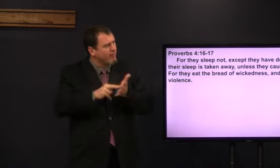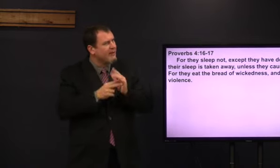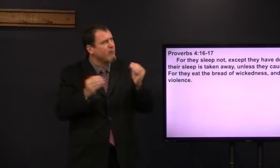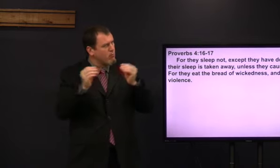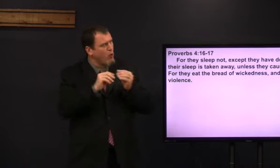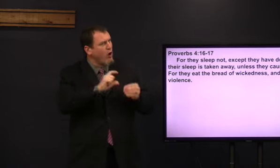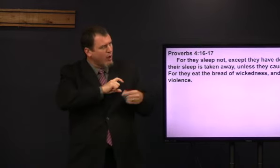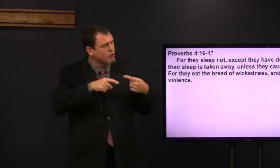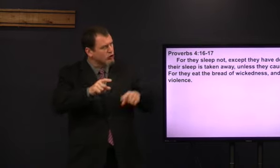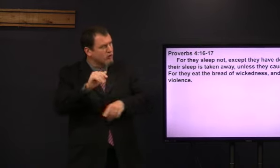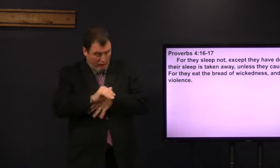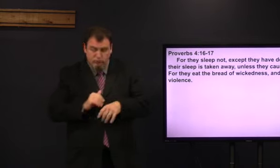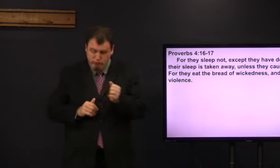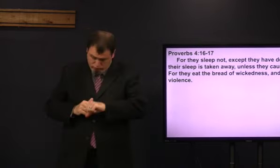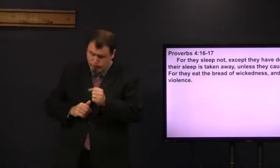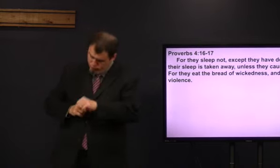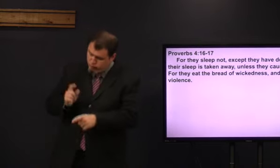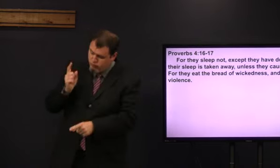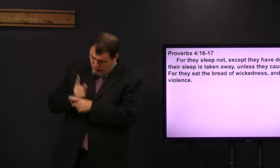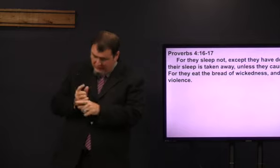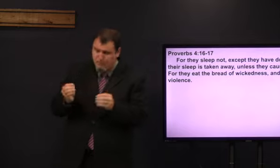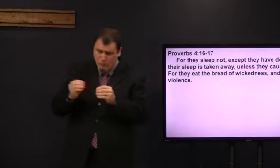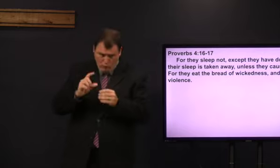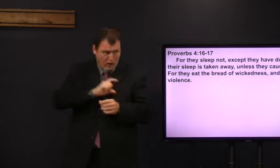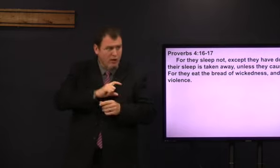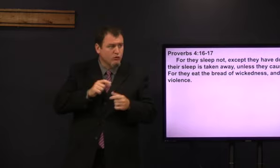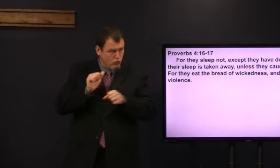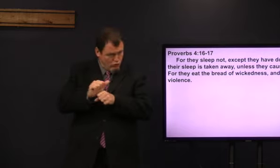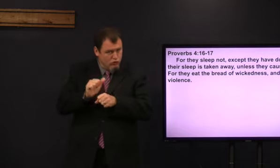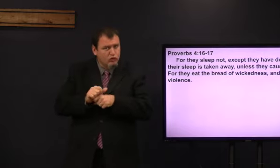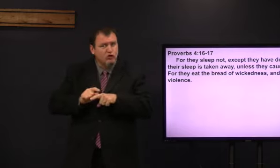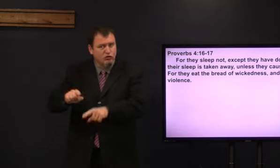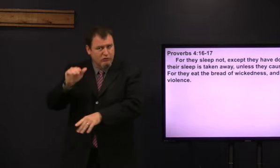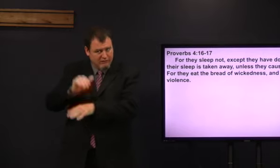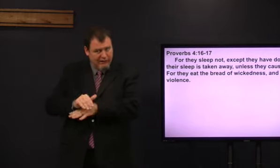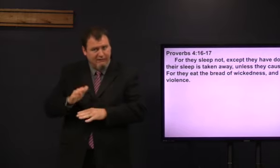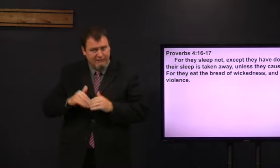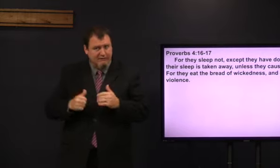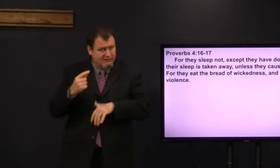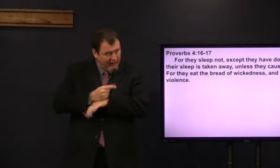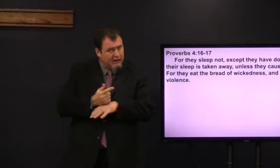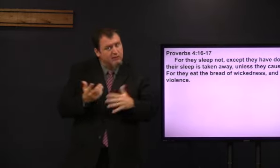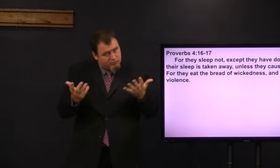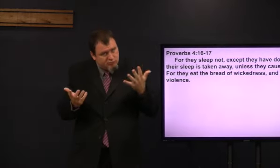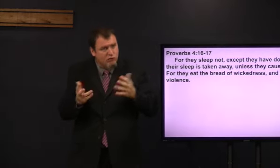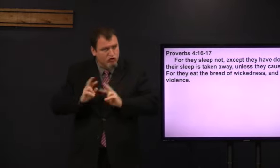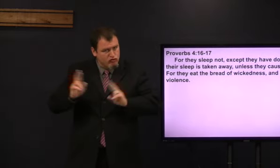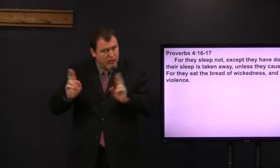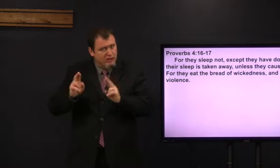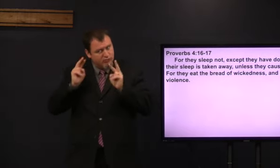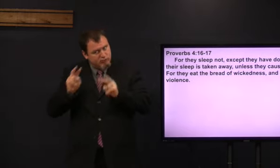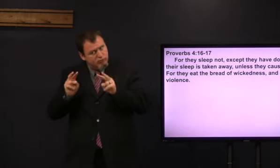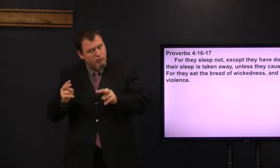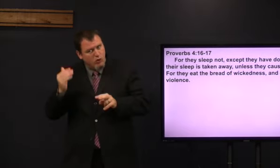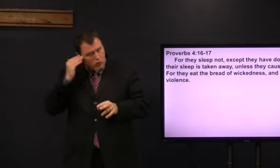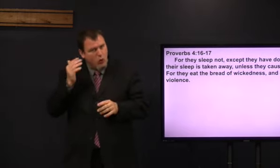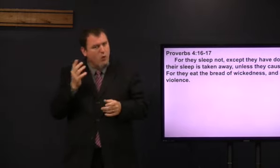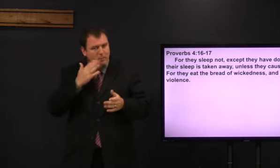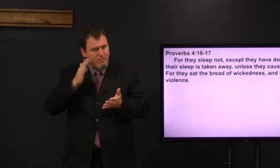of the crime happens at night. Right? More police work at night than in the day. They have to be